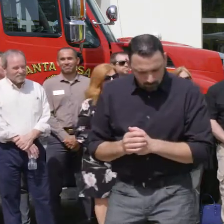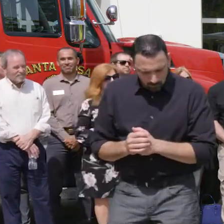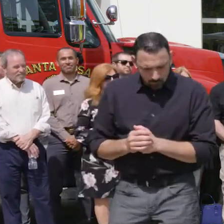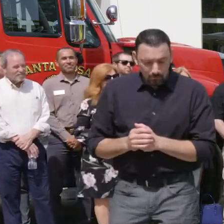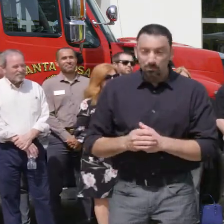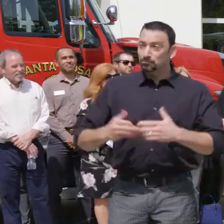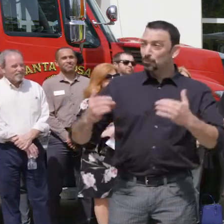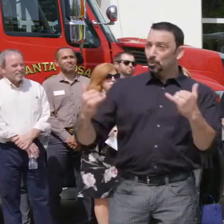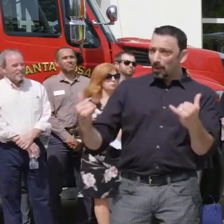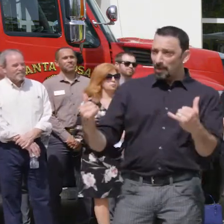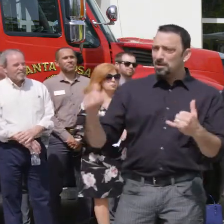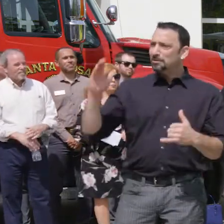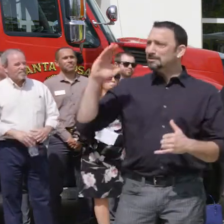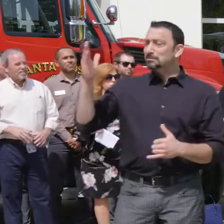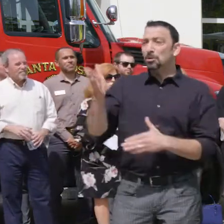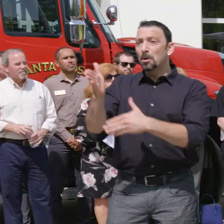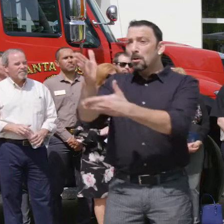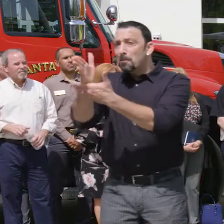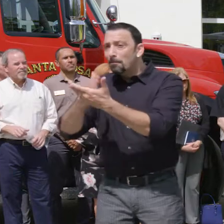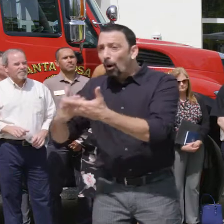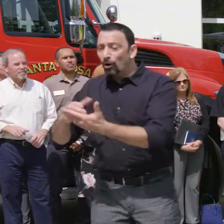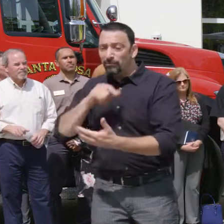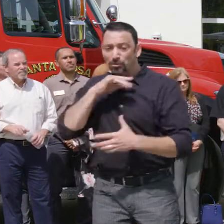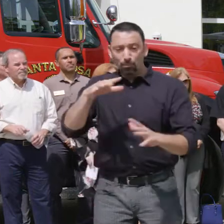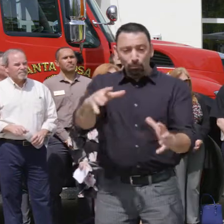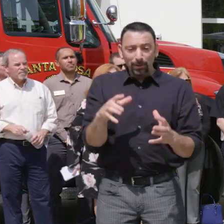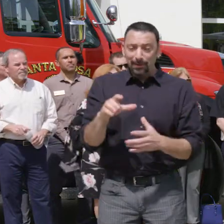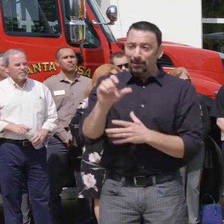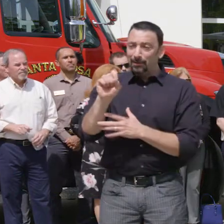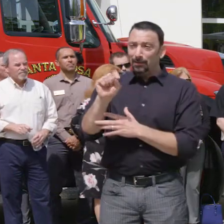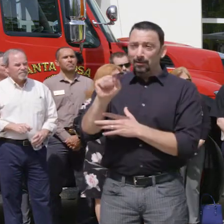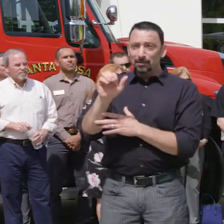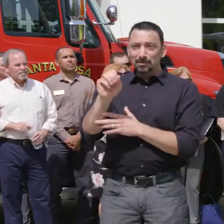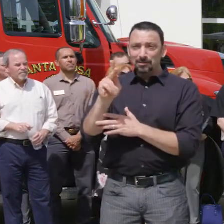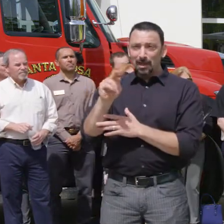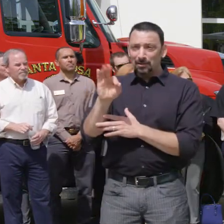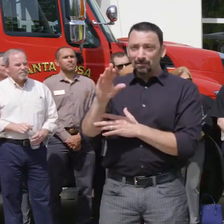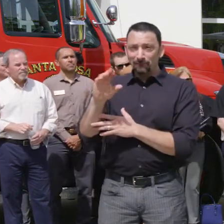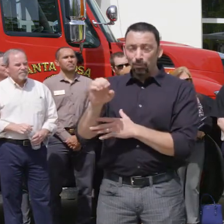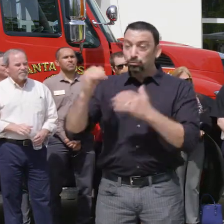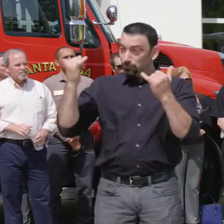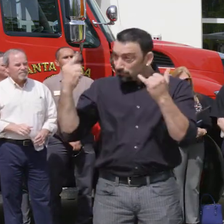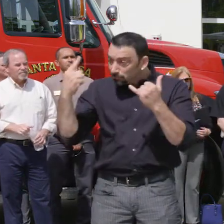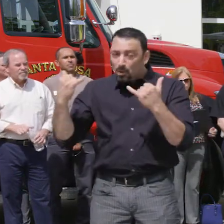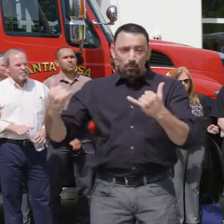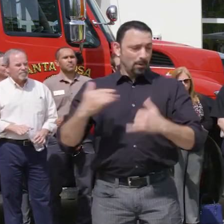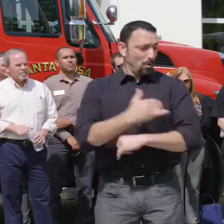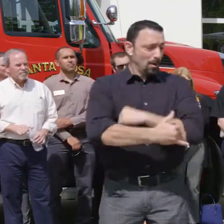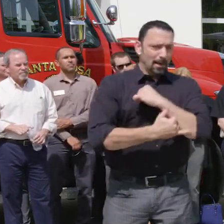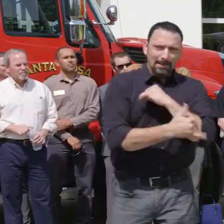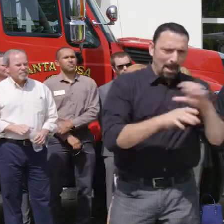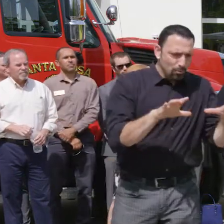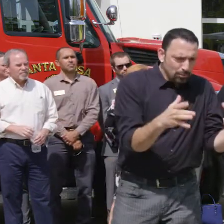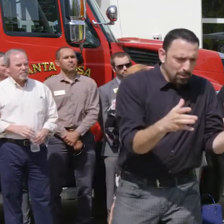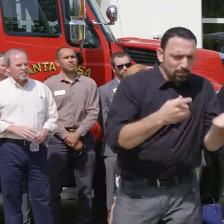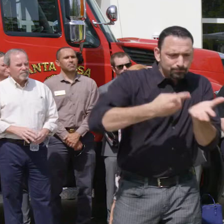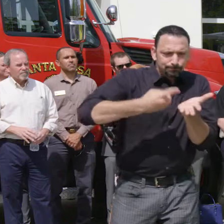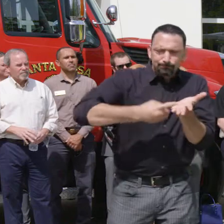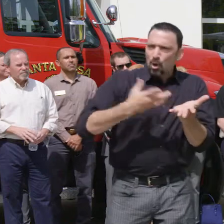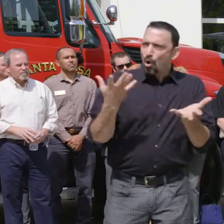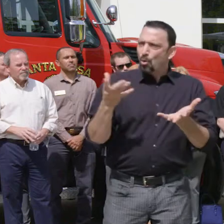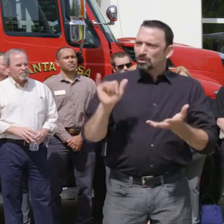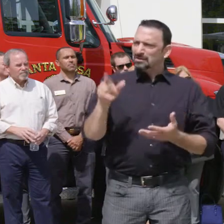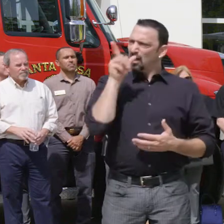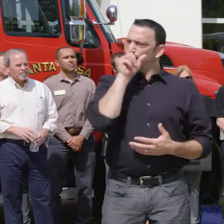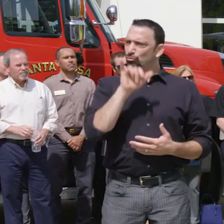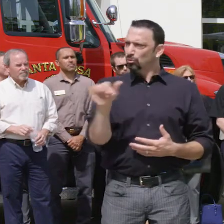Currently, right now, part of what the debris task force tracks is that portion. So the county right now is in conversations as to what that will look like and what the model will look like and able